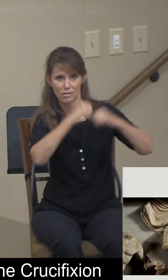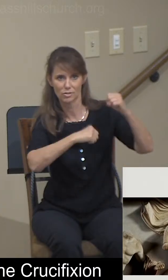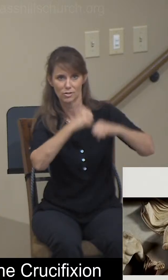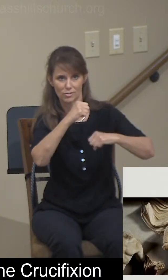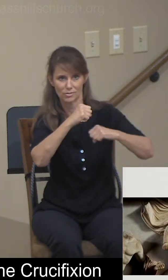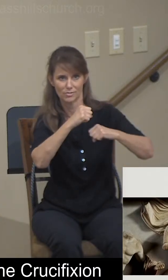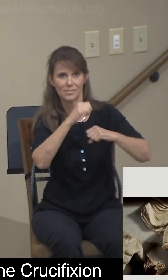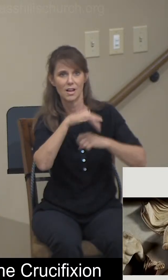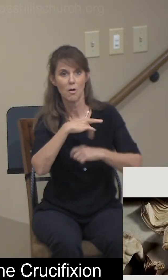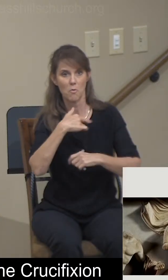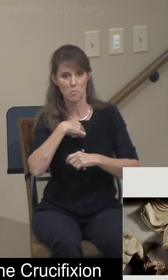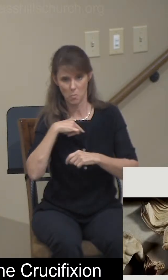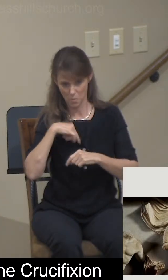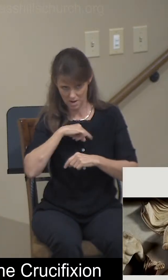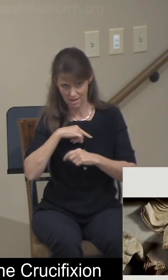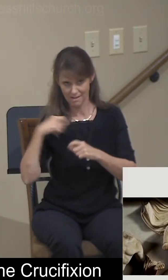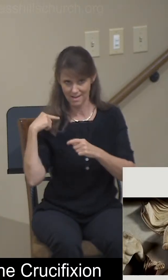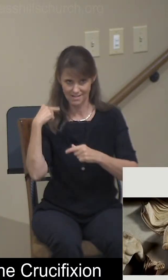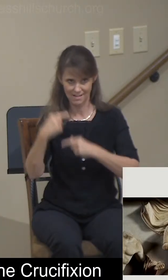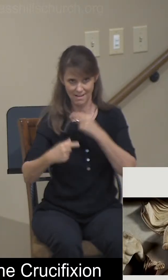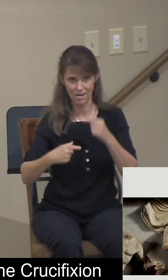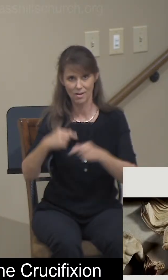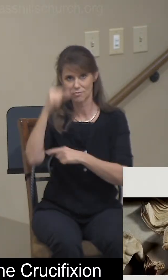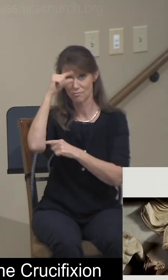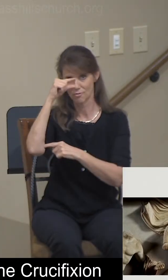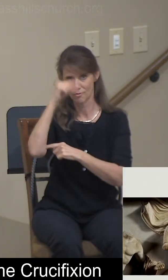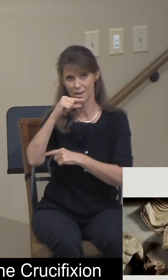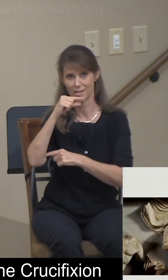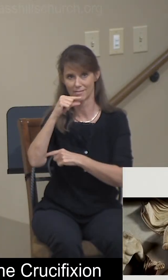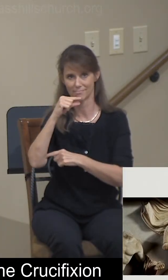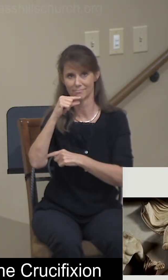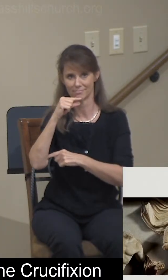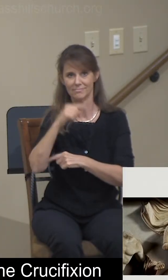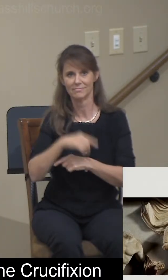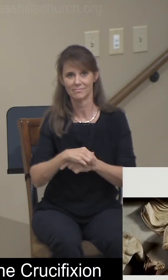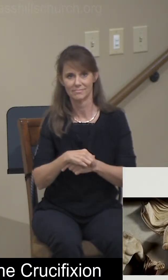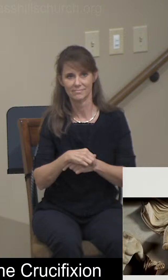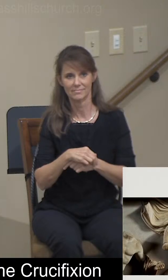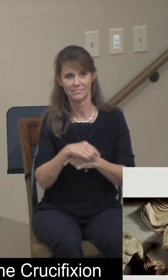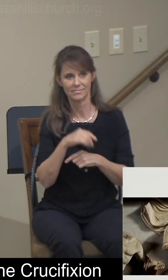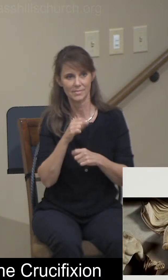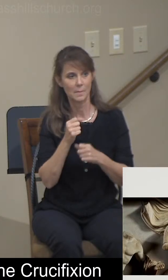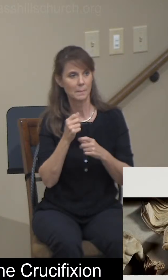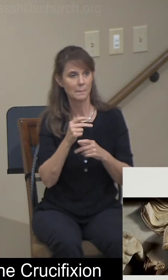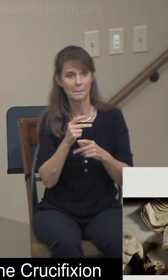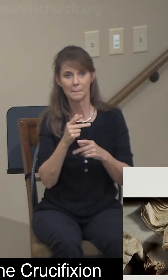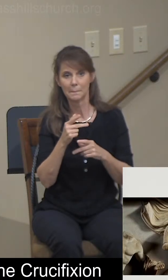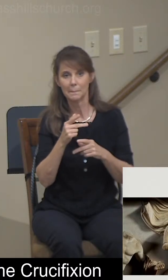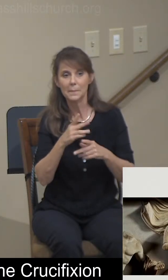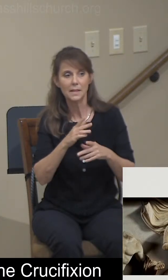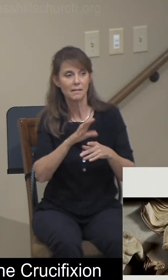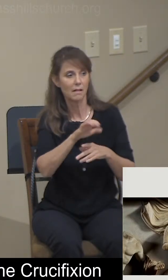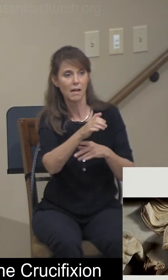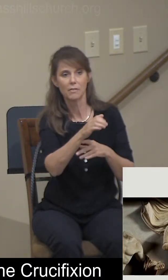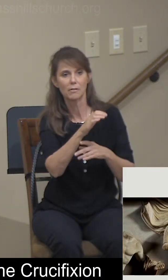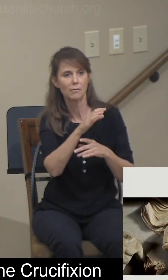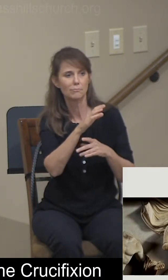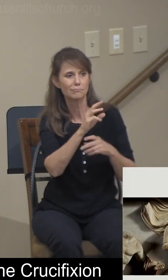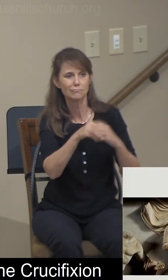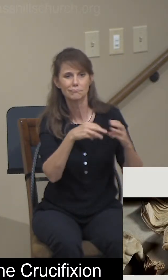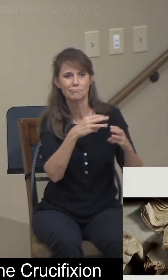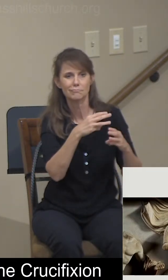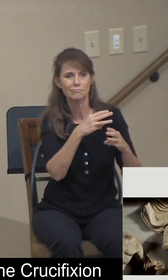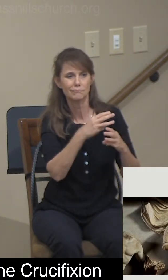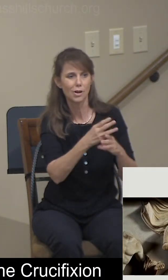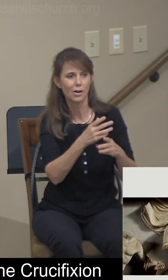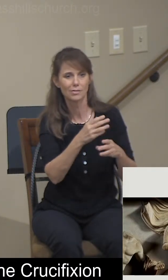the Greek legacy. Every civilization since is built in some way, at least in the Western world, on Greek